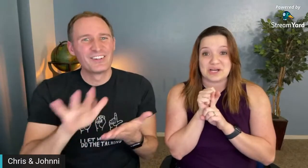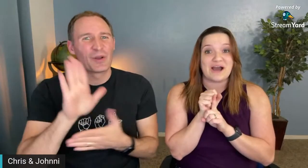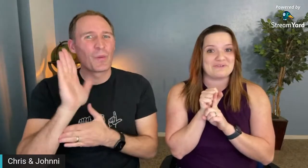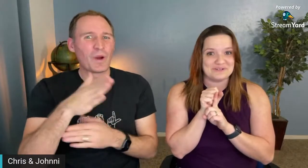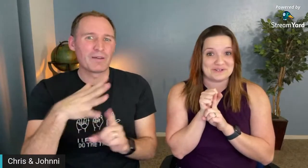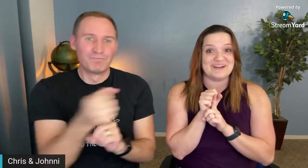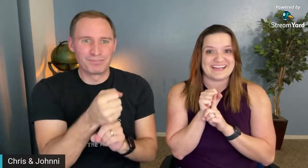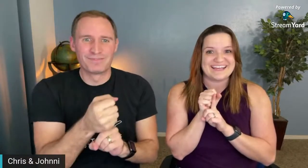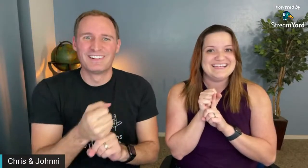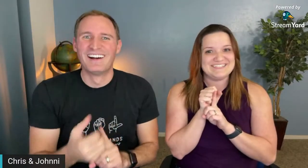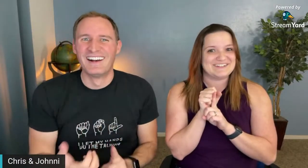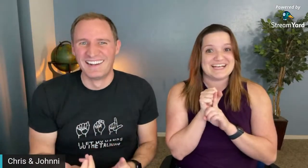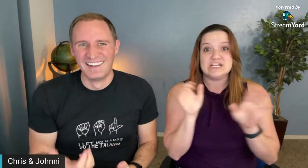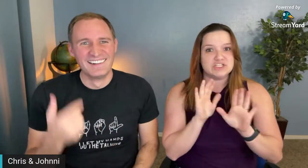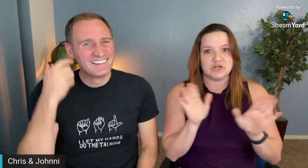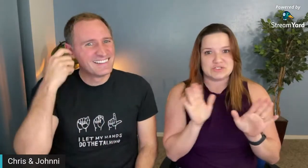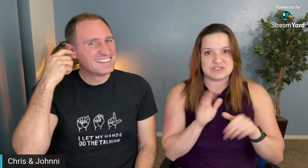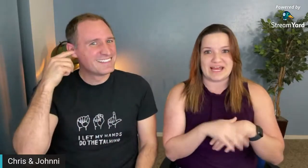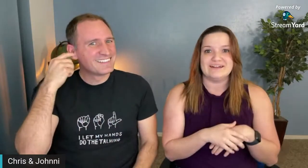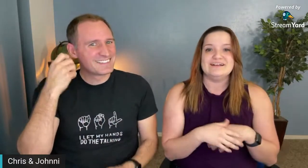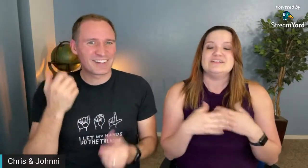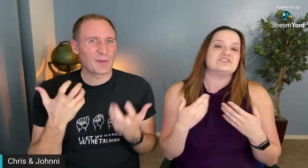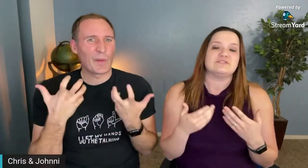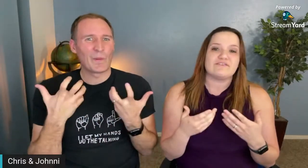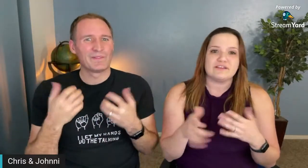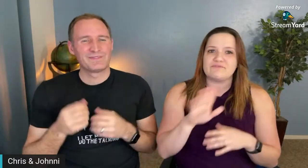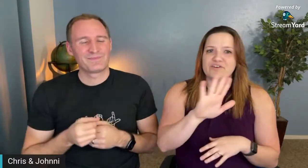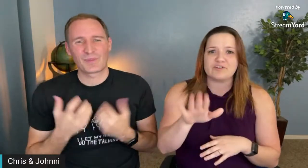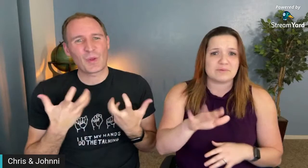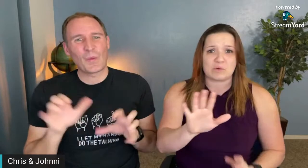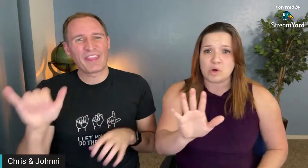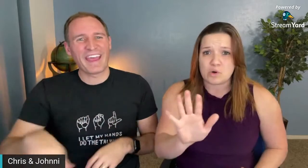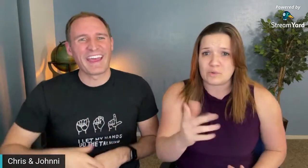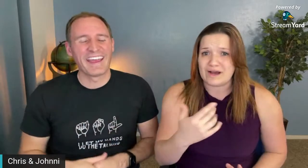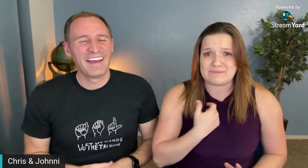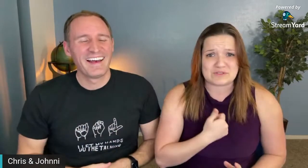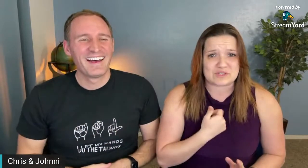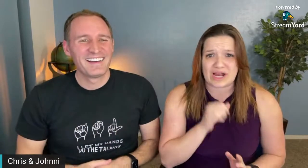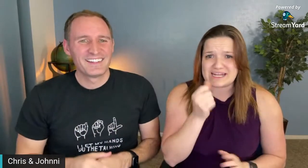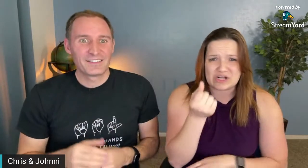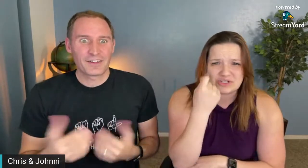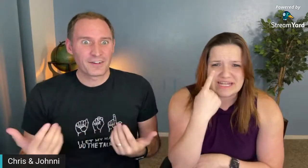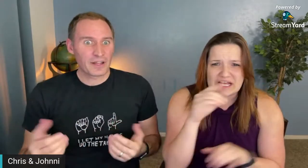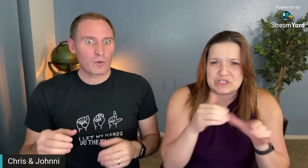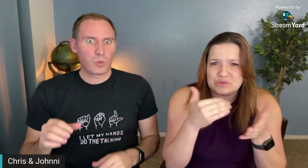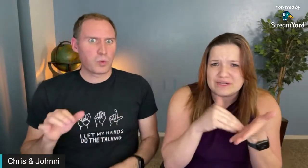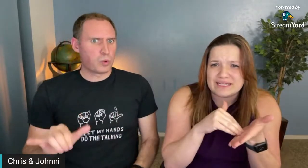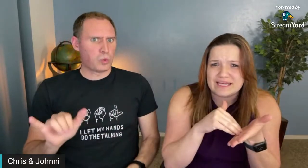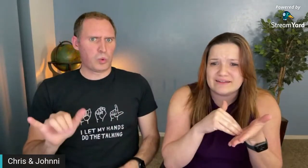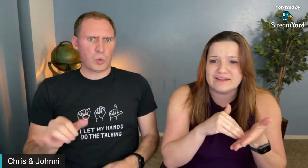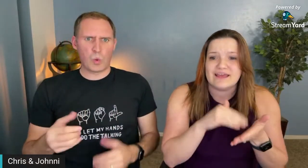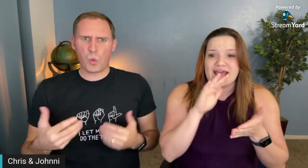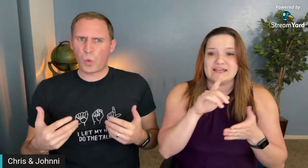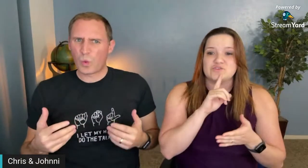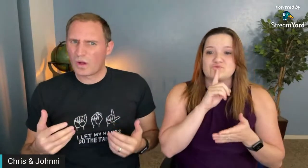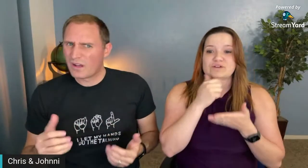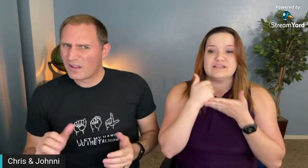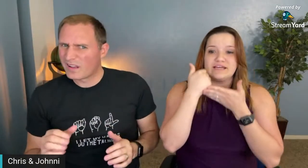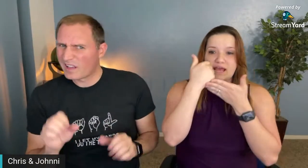caught real quick doing it. Don't do that. So definitely feel free to be like, whoa, I'm so sorry, I didn't understand. Can you do it again? And that's really going to